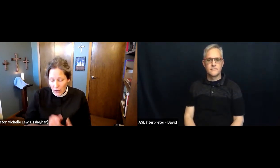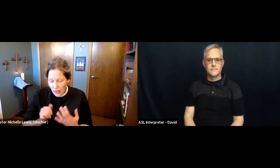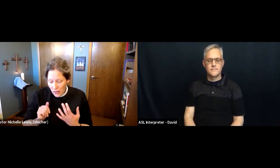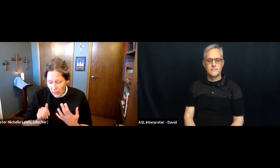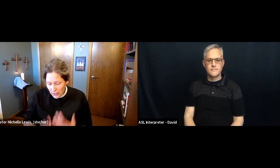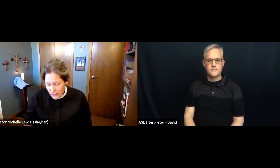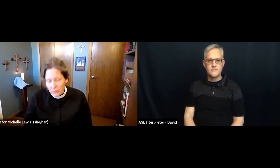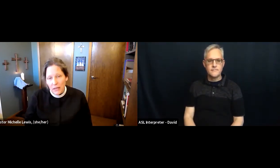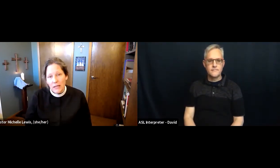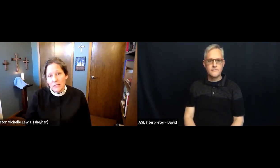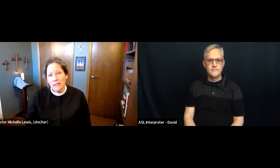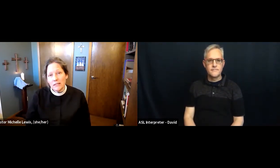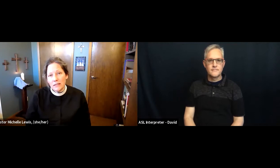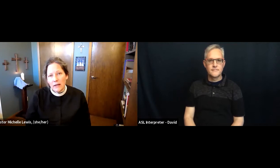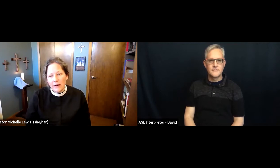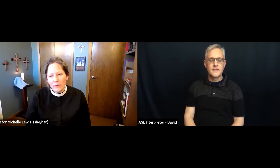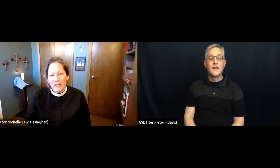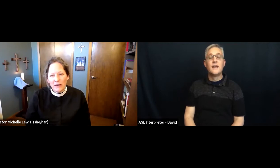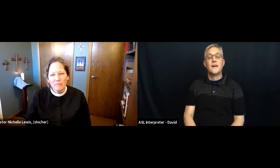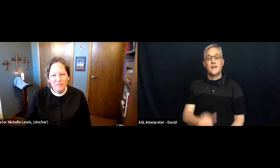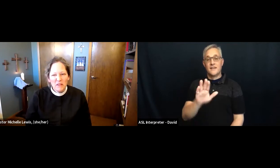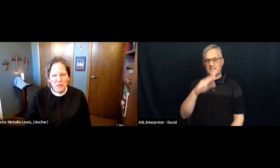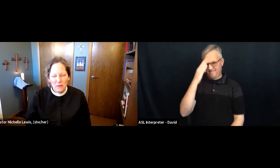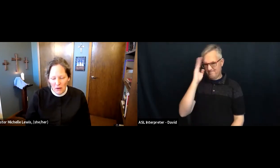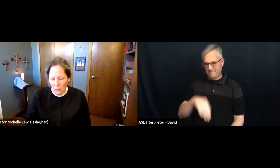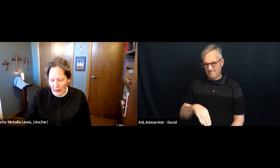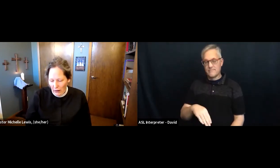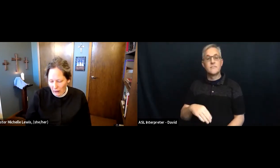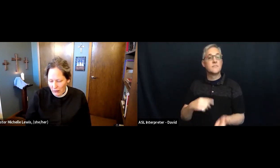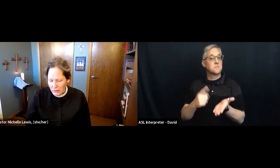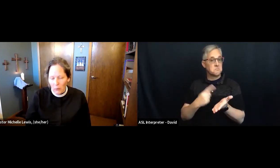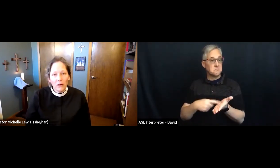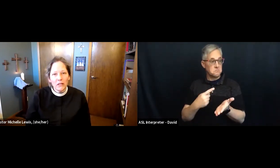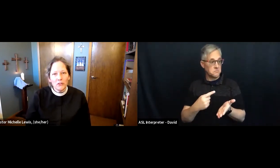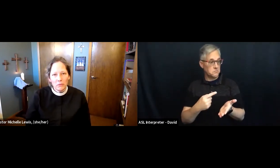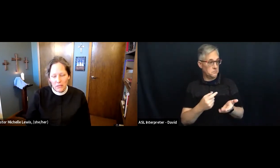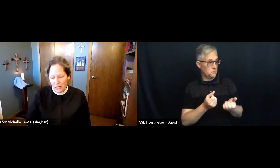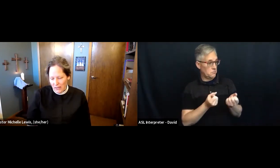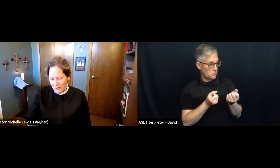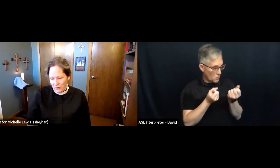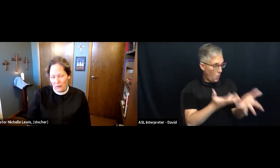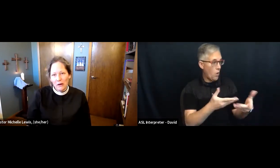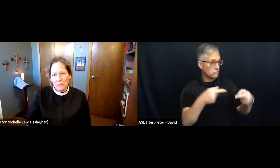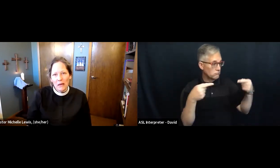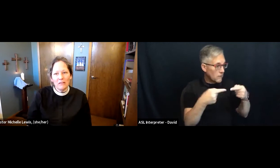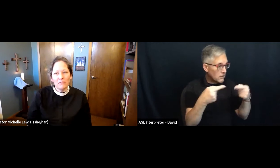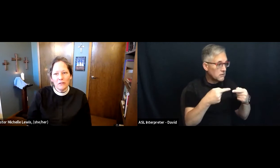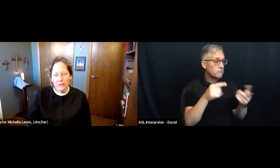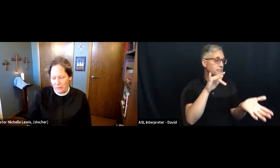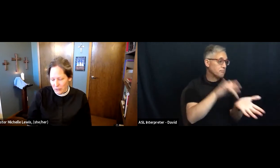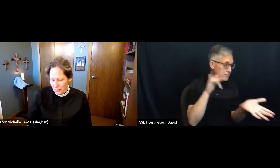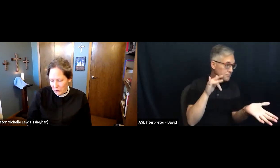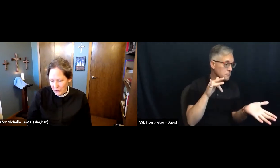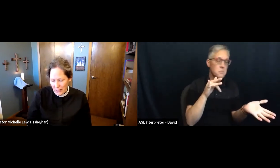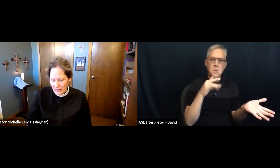Now, in some cases, we can be aware that we're contributing to painful